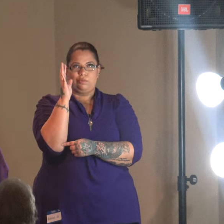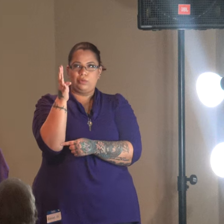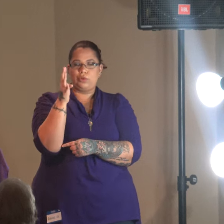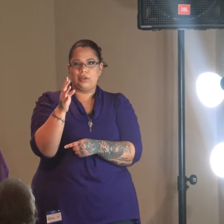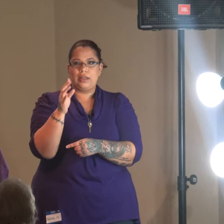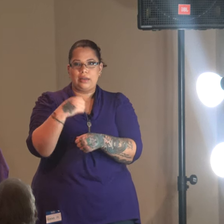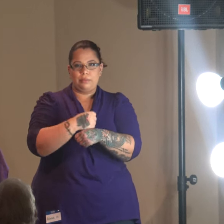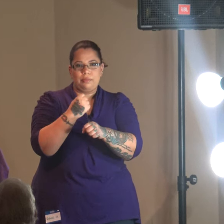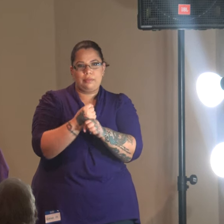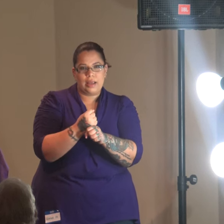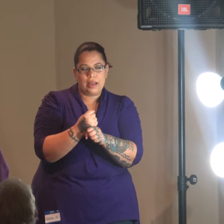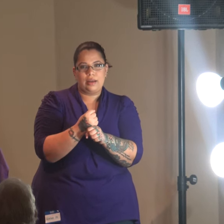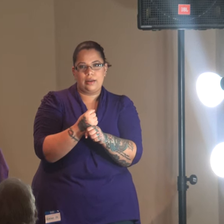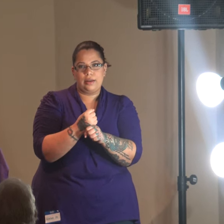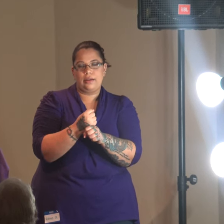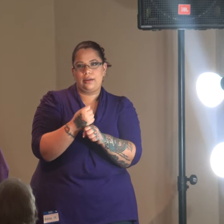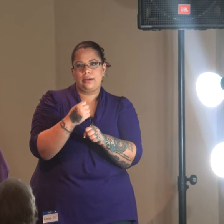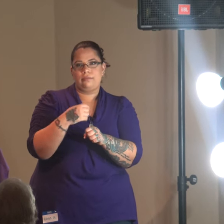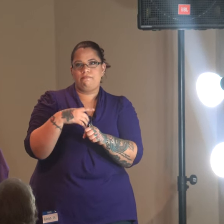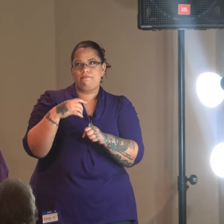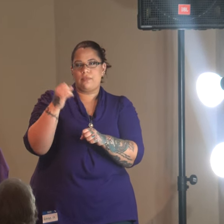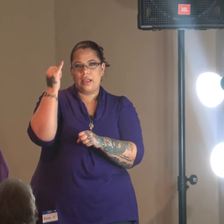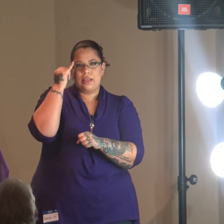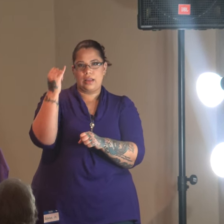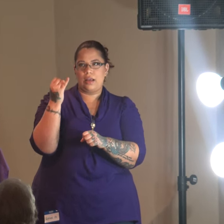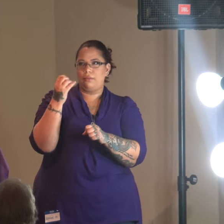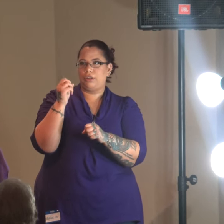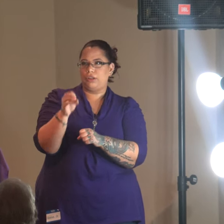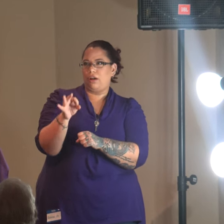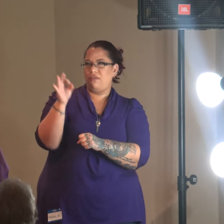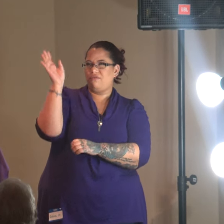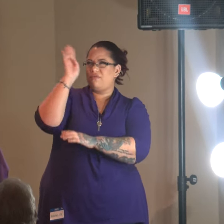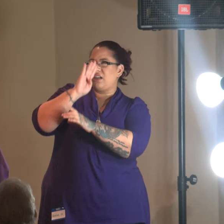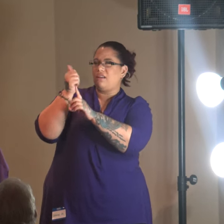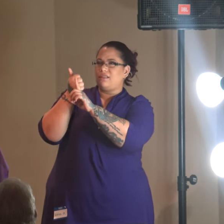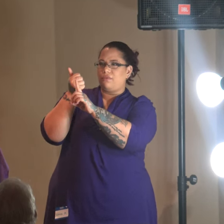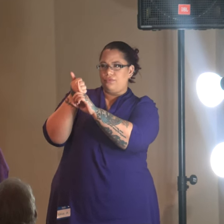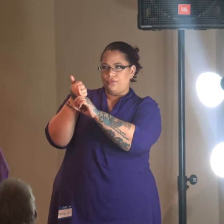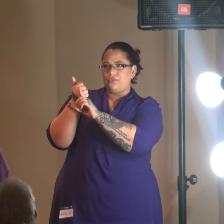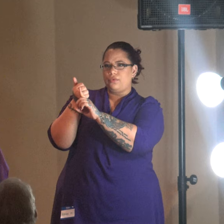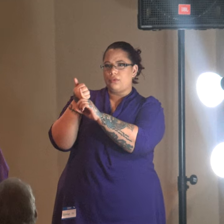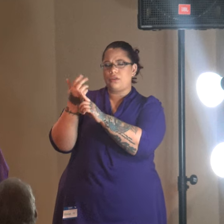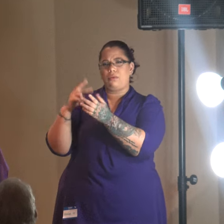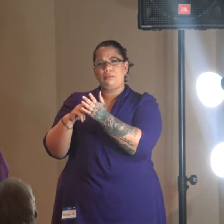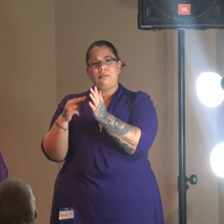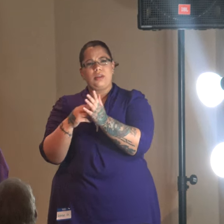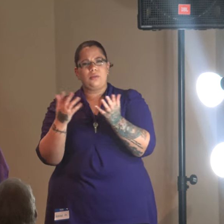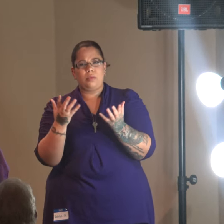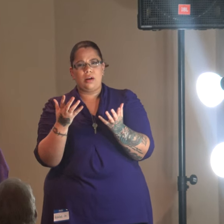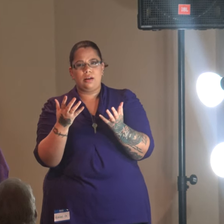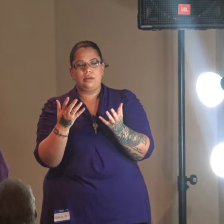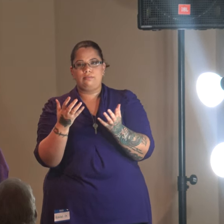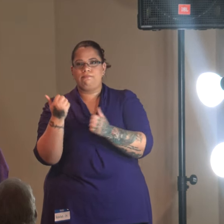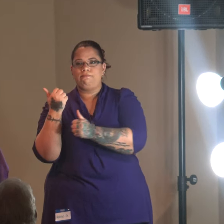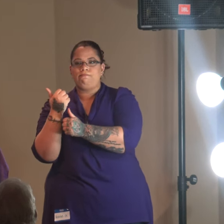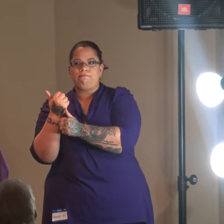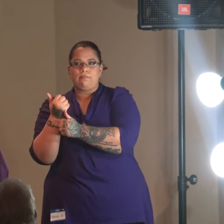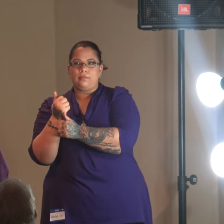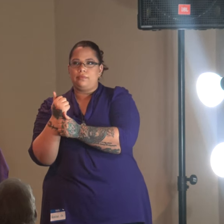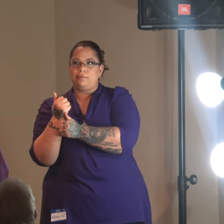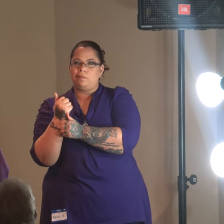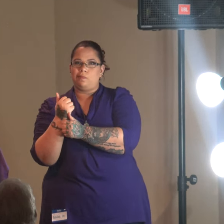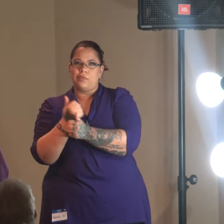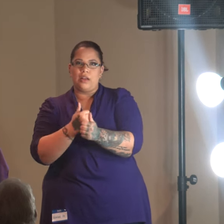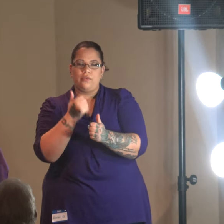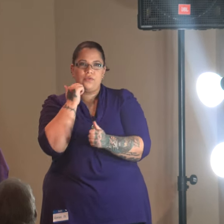all creation. You are created in the image and likeness of God itself. Every aspect, what does that mean? Every aspect of your beingness